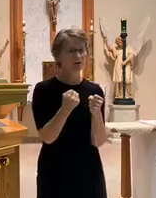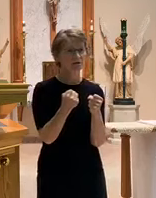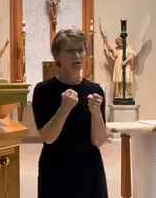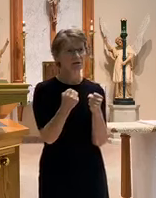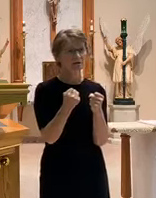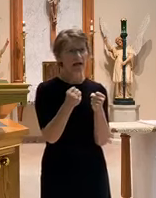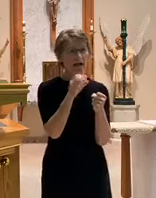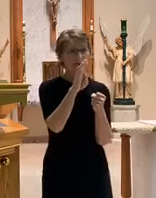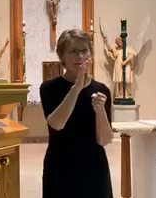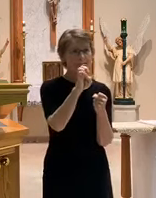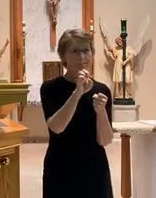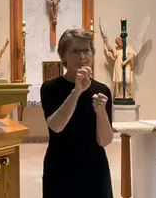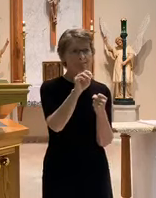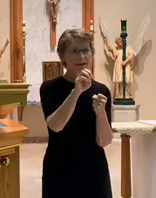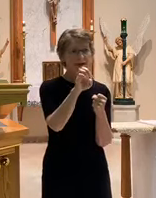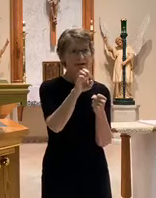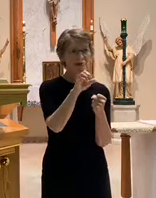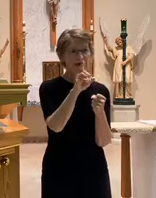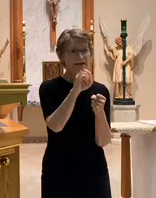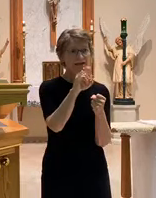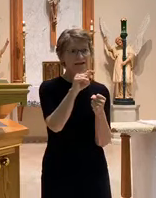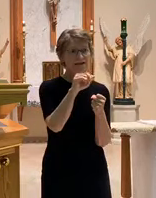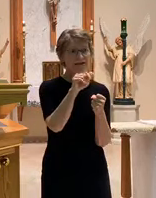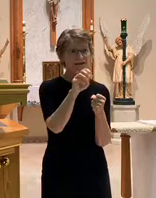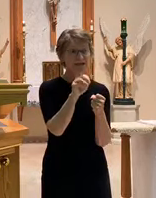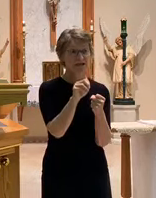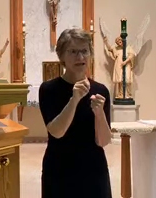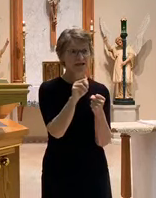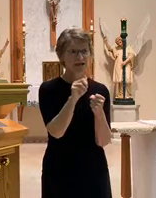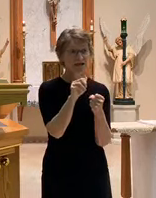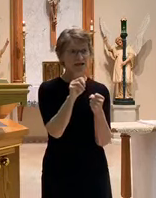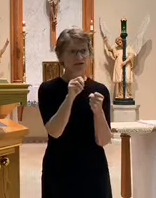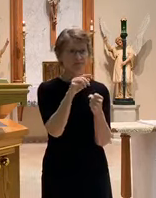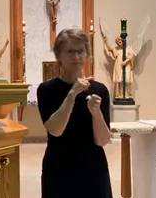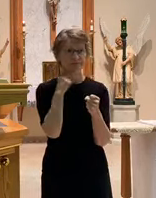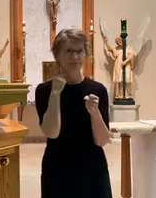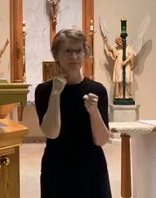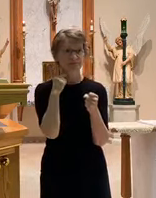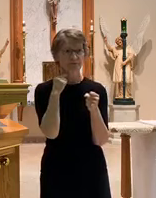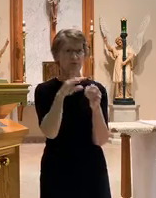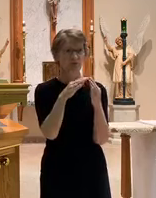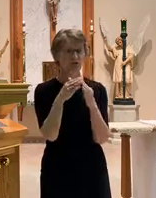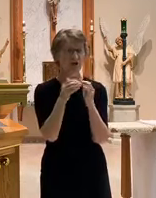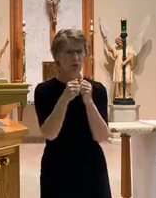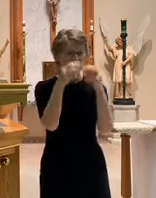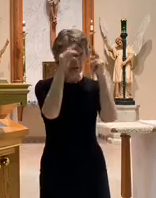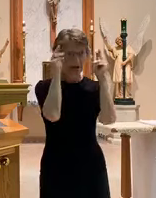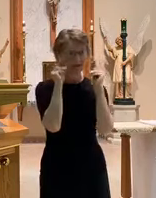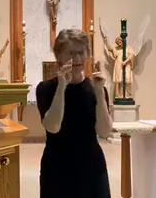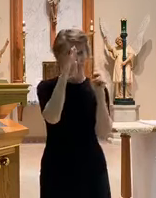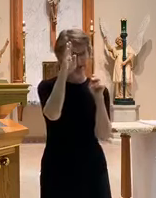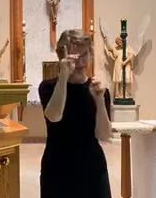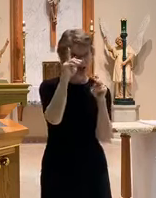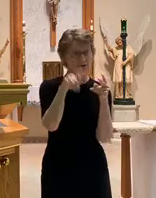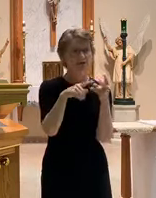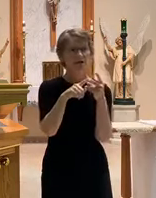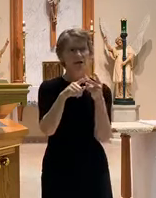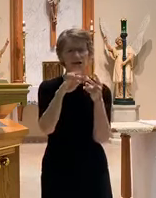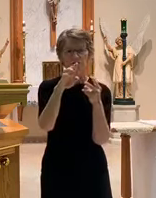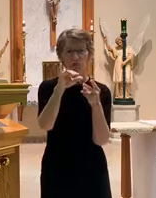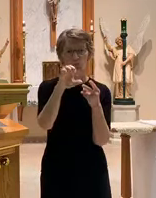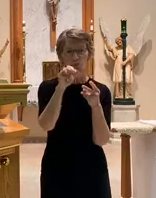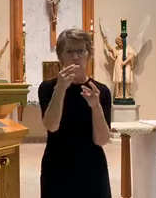in Bismarck at Annunciation Priory at the University of Mary. And also the Benedictines at Assumption Abbey in